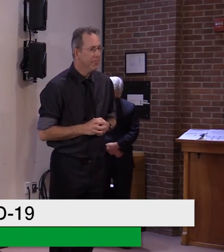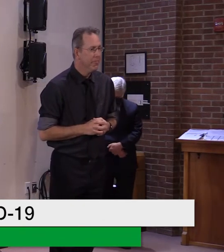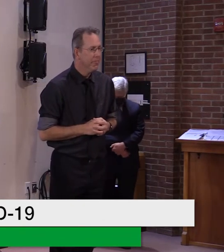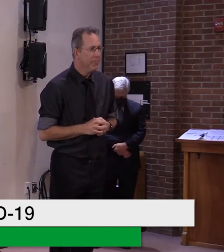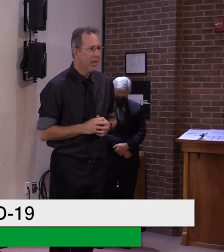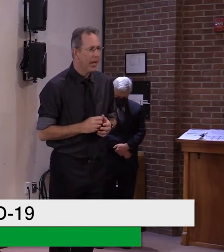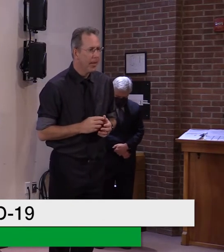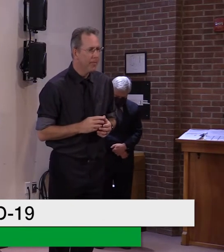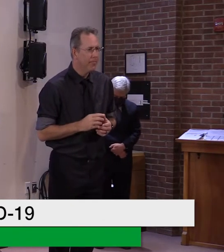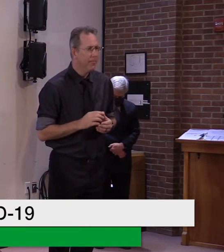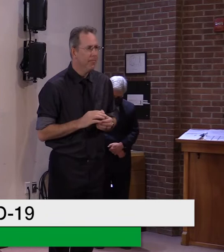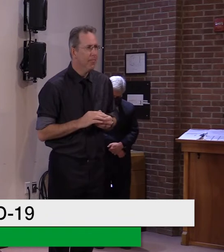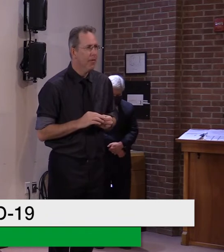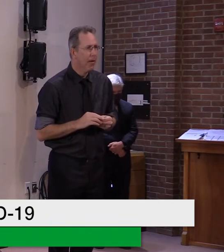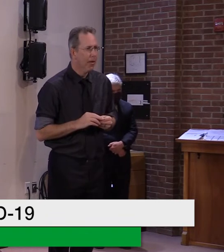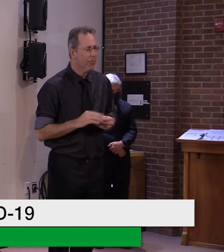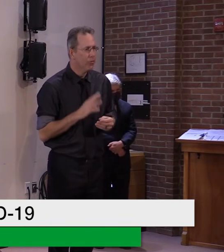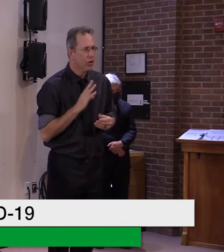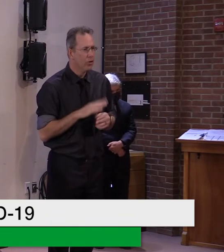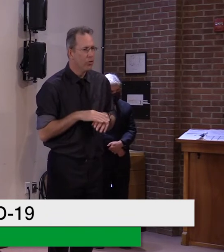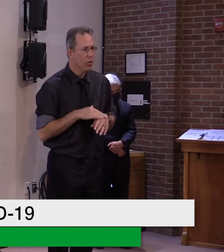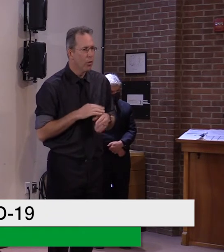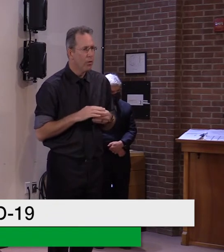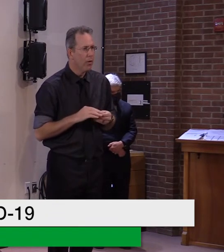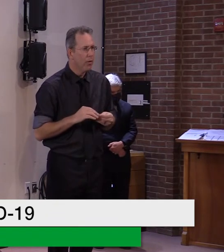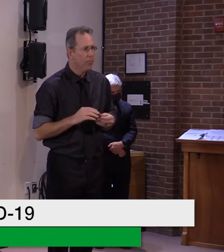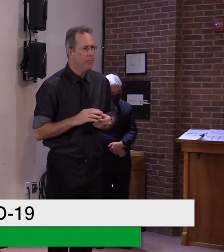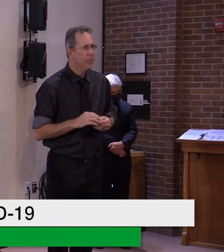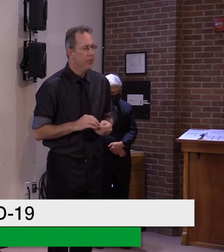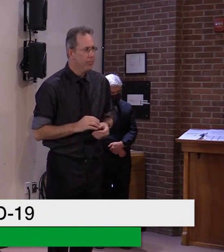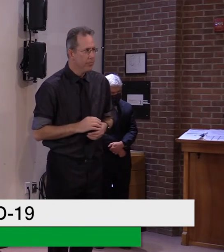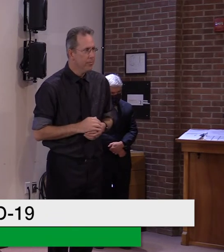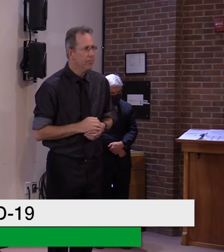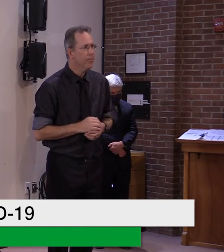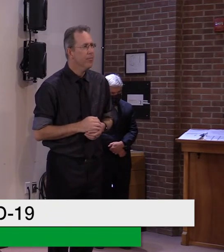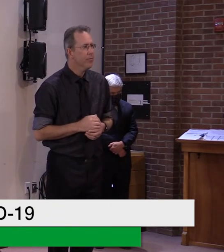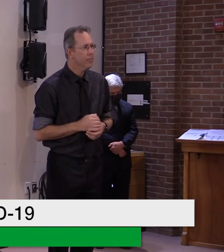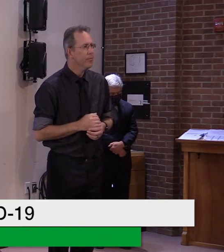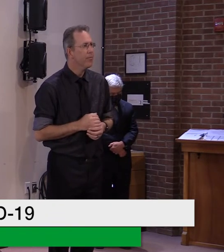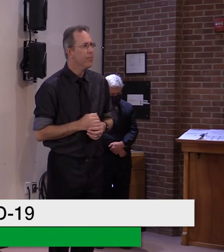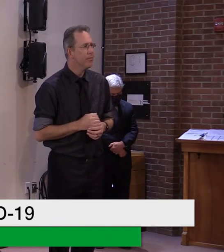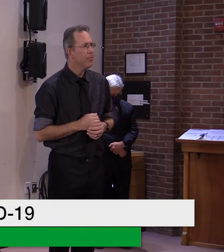the seasonality of it they're going up sort of higher than you would expect just based on